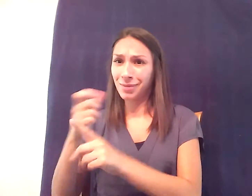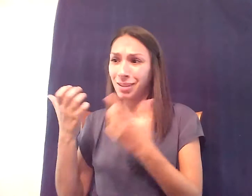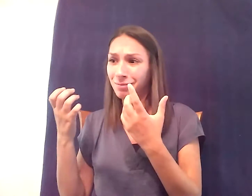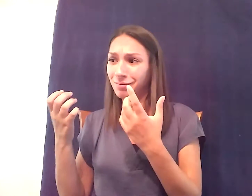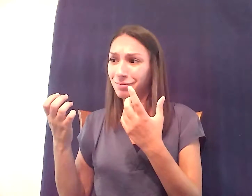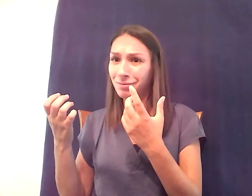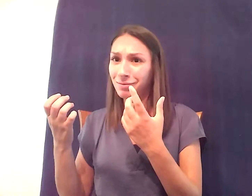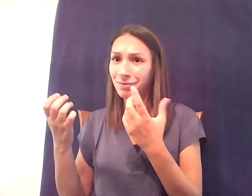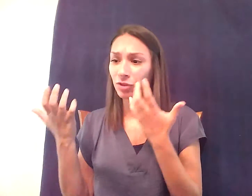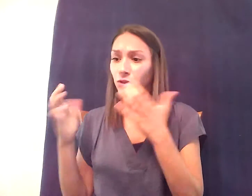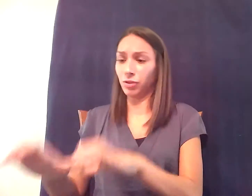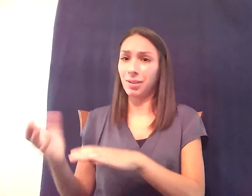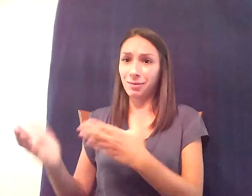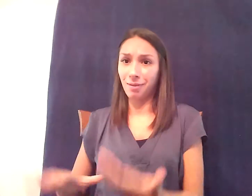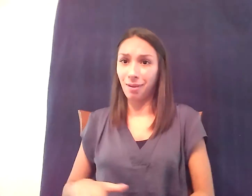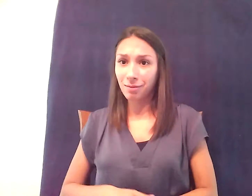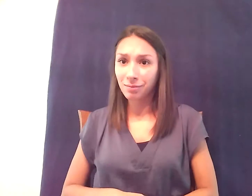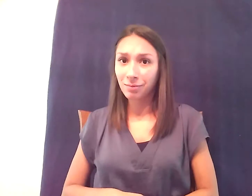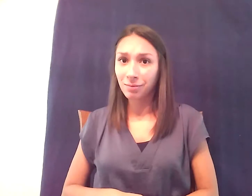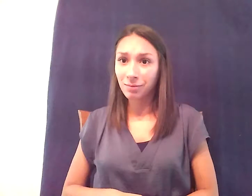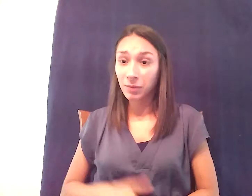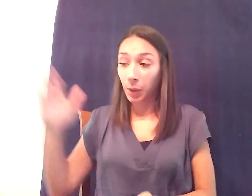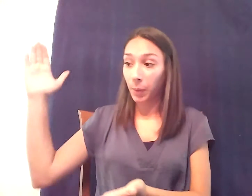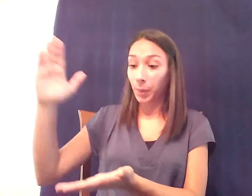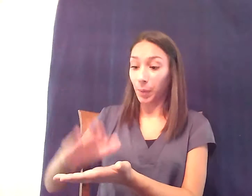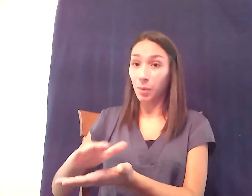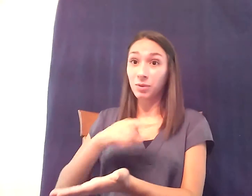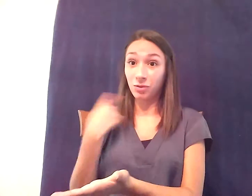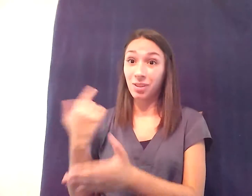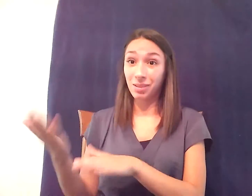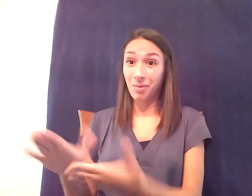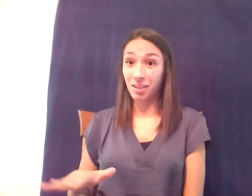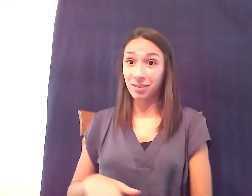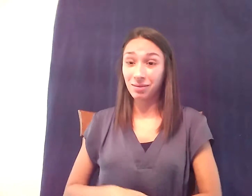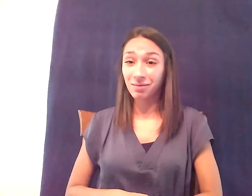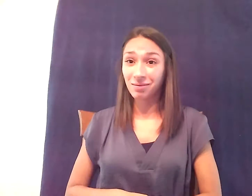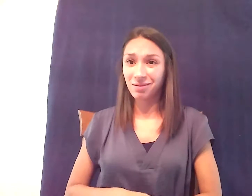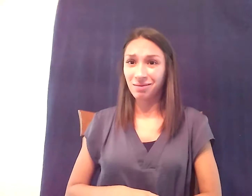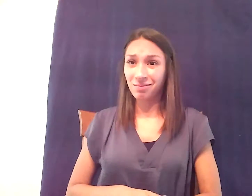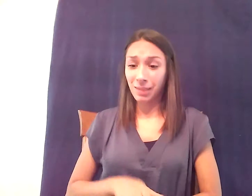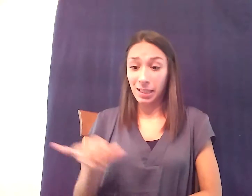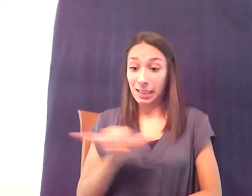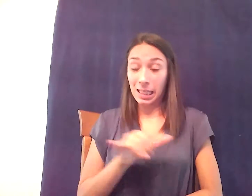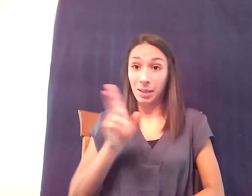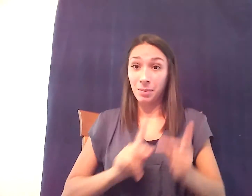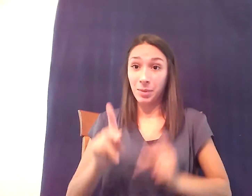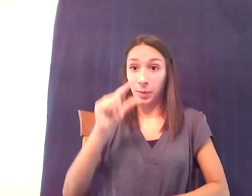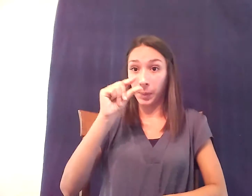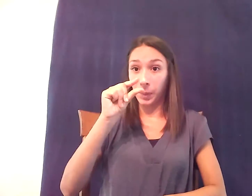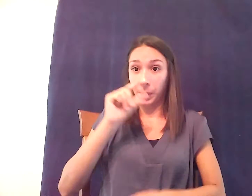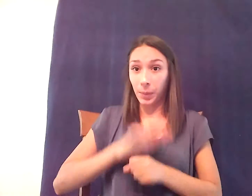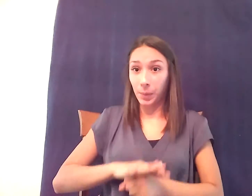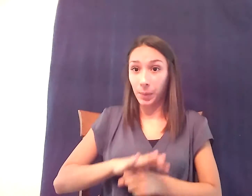lowest risk of dying of anyone in the study, including people who had relatively little stress. Now, the researchers estimated that over